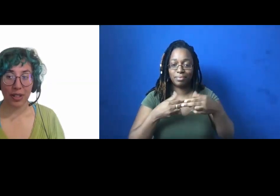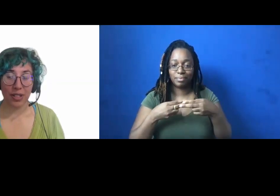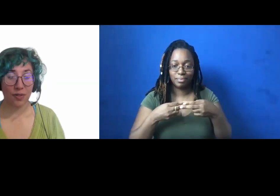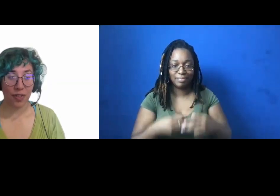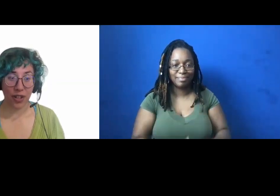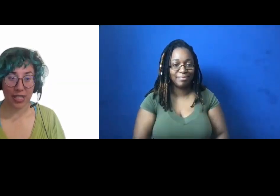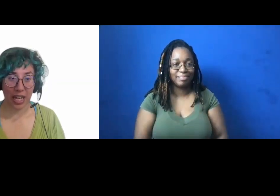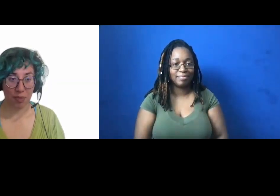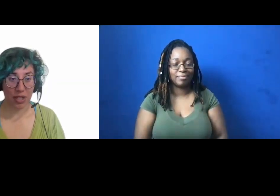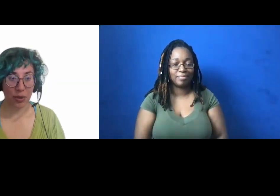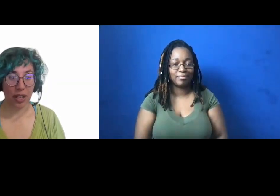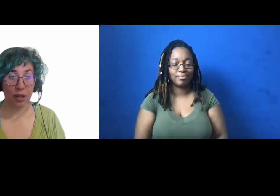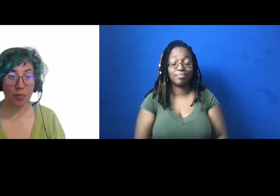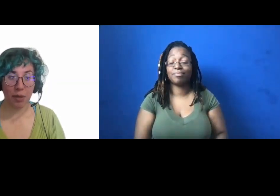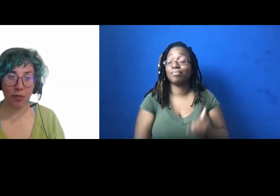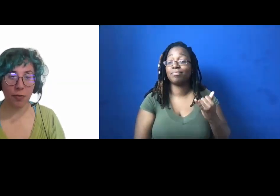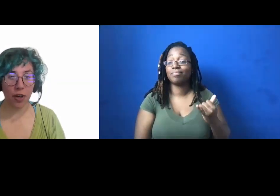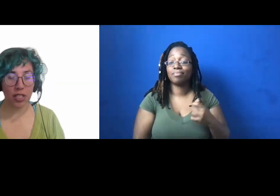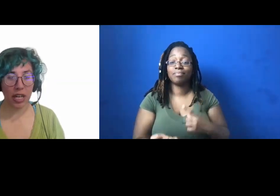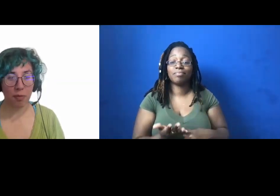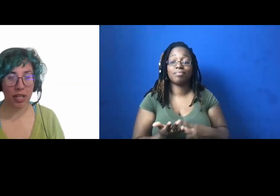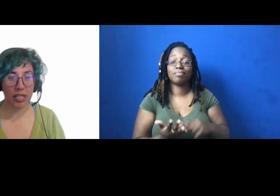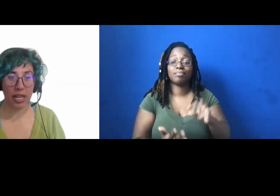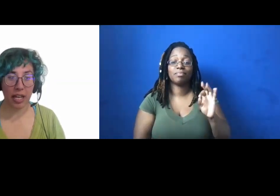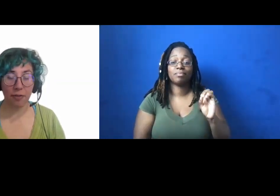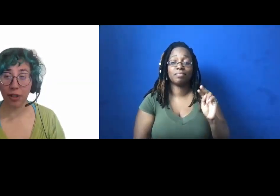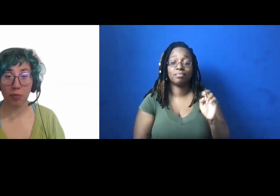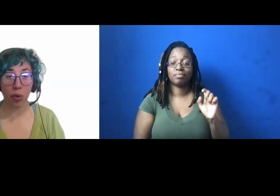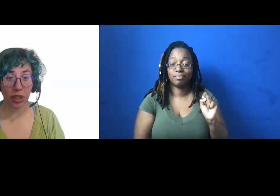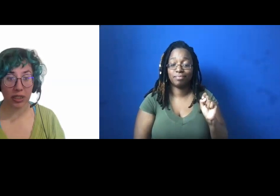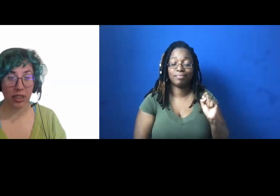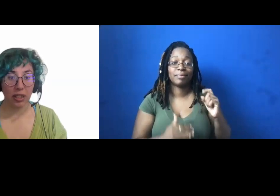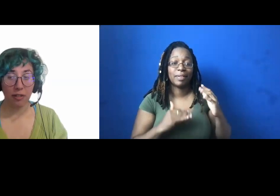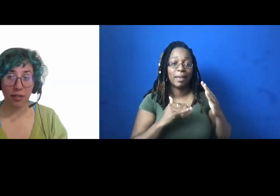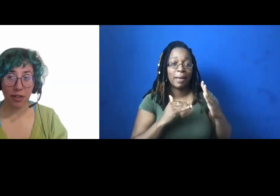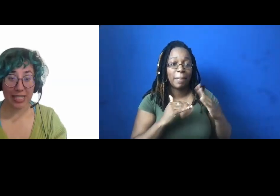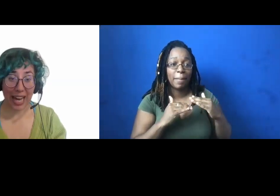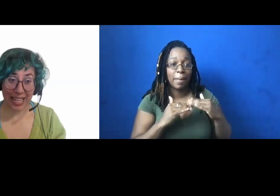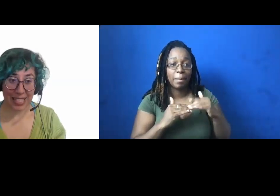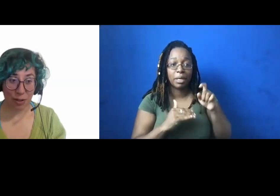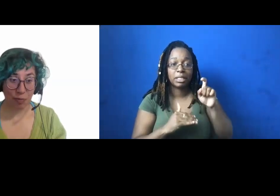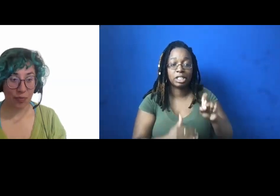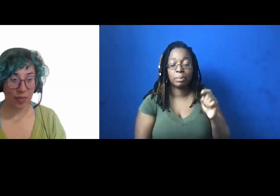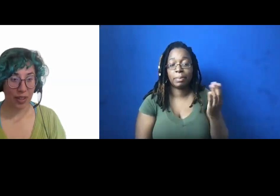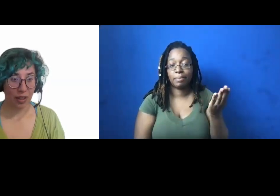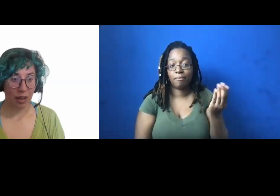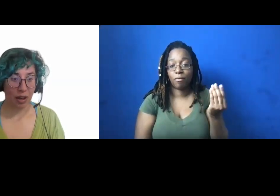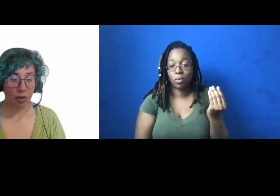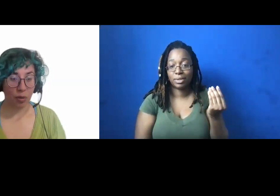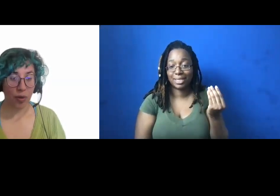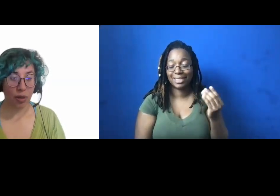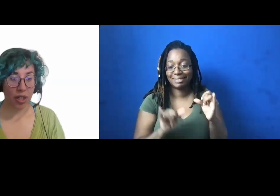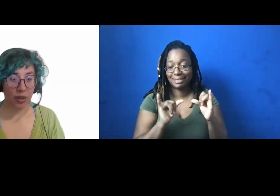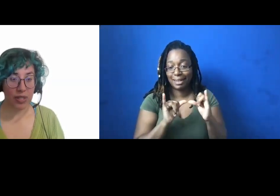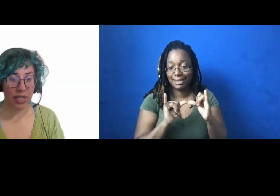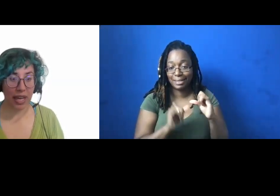We're going into font type. So a minimum font type is a 14 points font size.